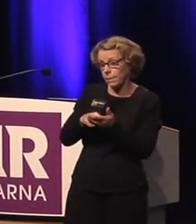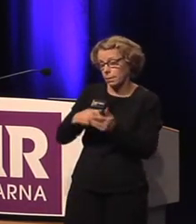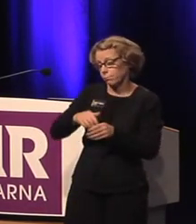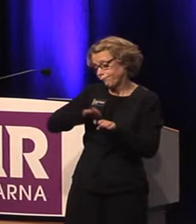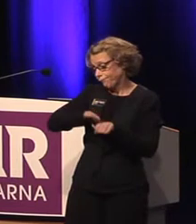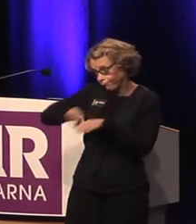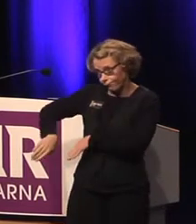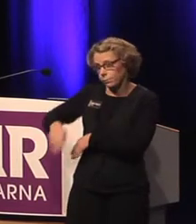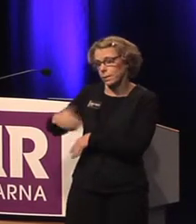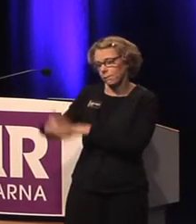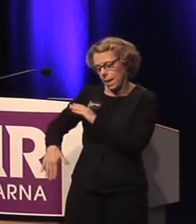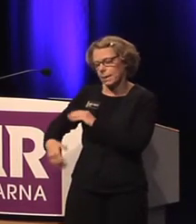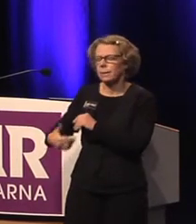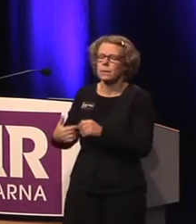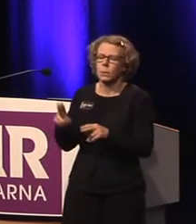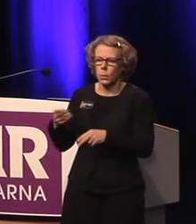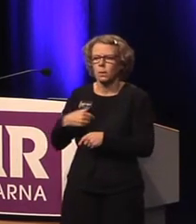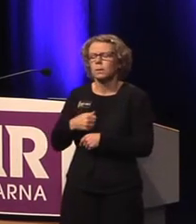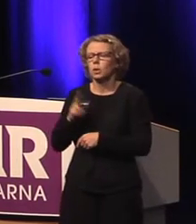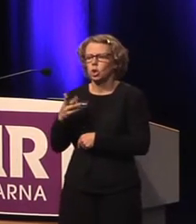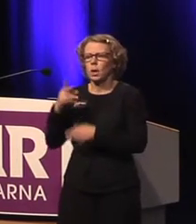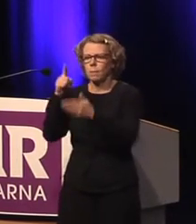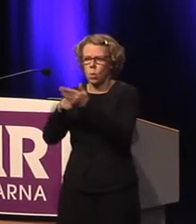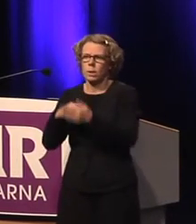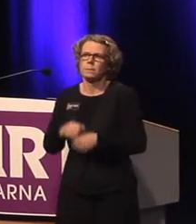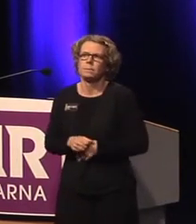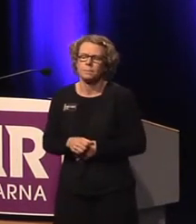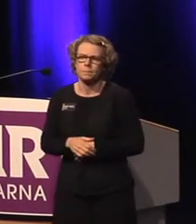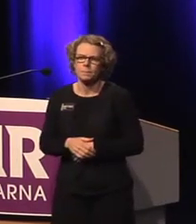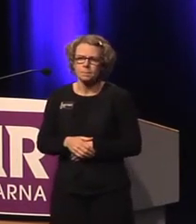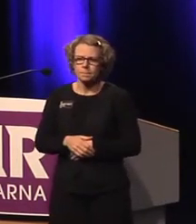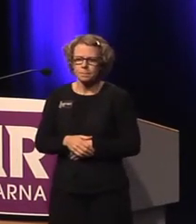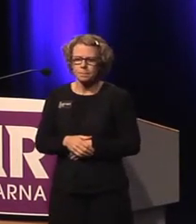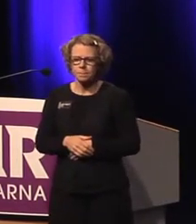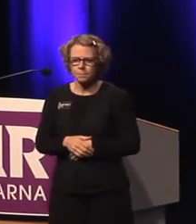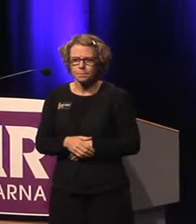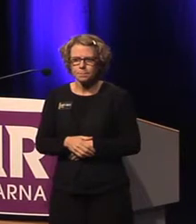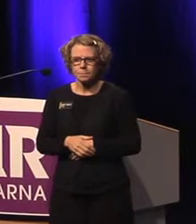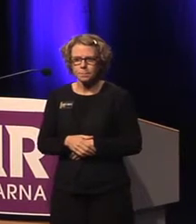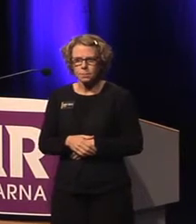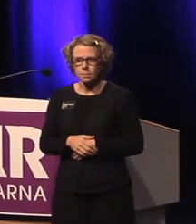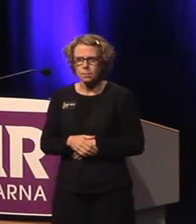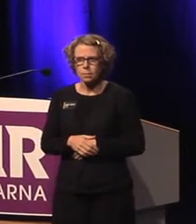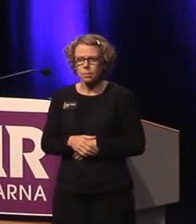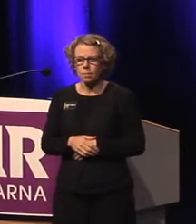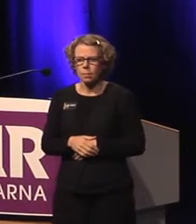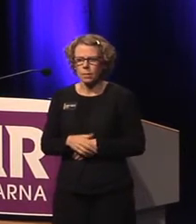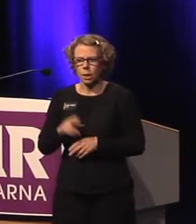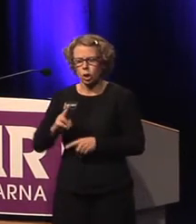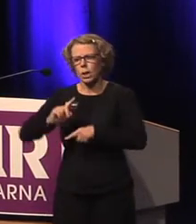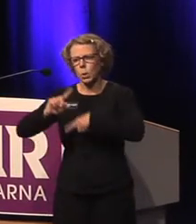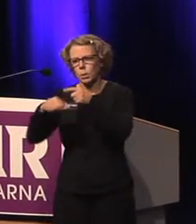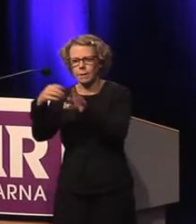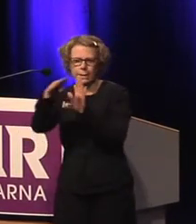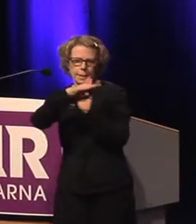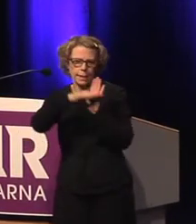Millennium Goals from the Millennium, and they are due to come to an end by the end of this year. The new development agenda we have is